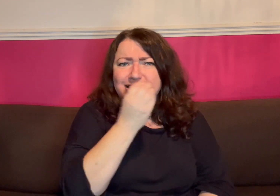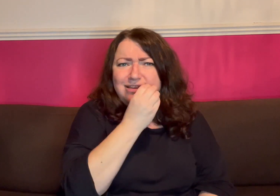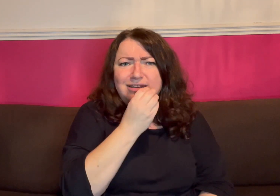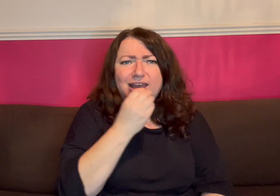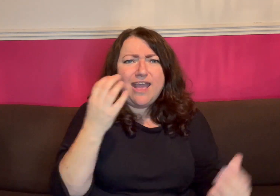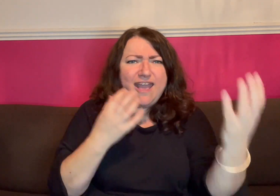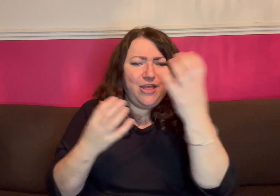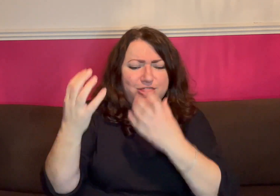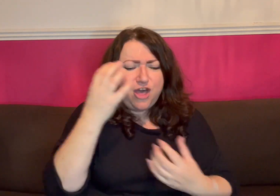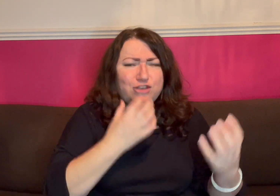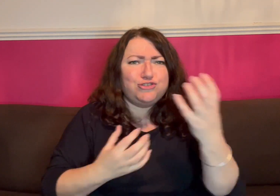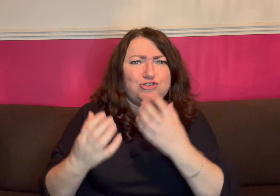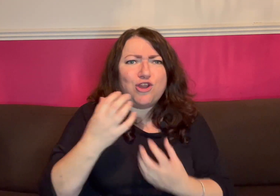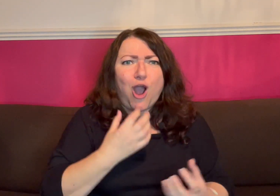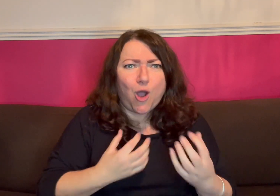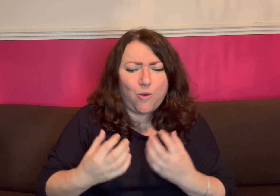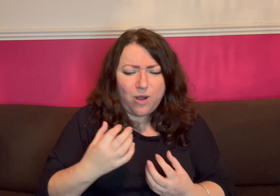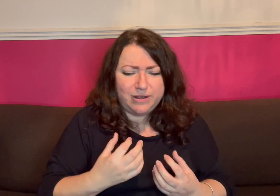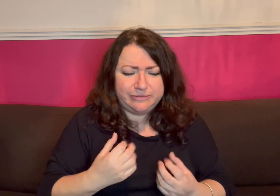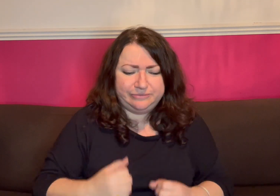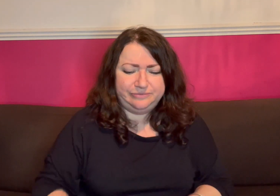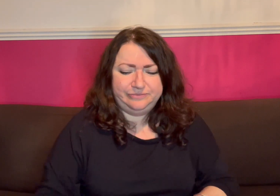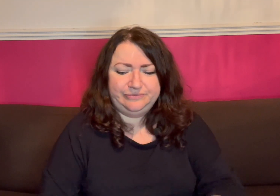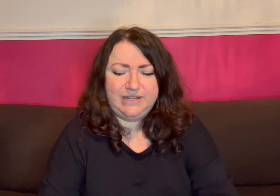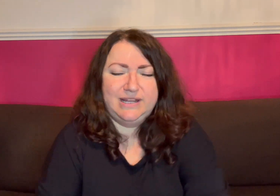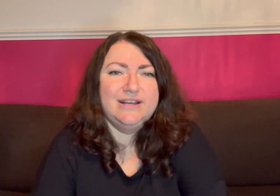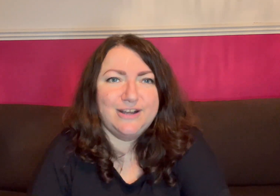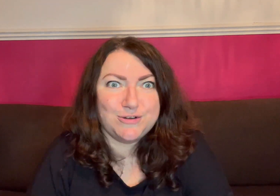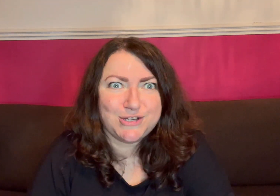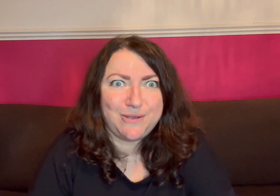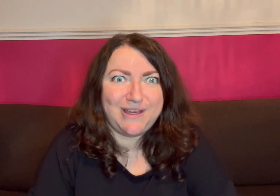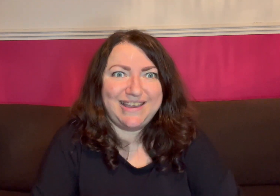garden in the snow. I'll show you that again.